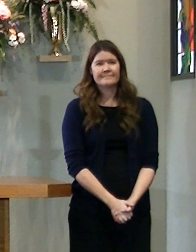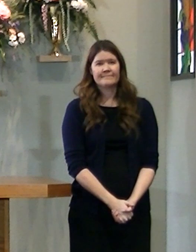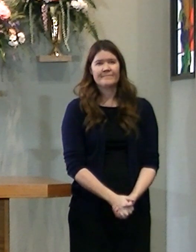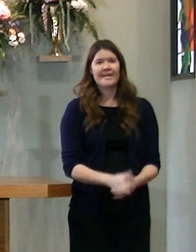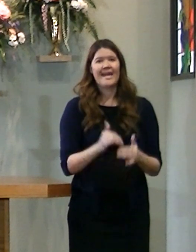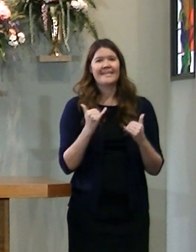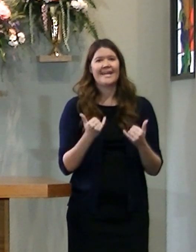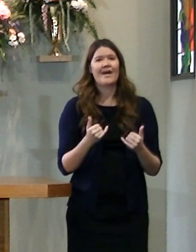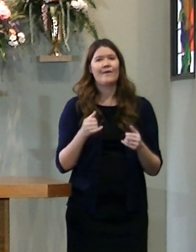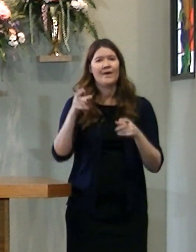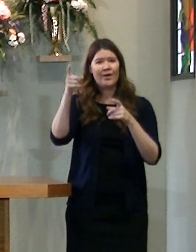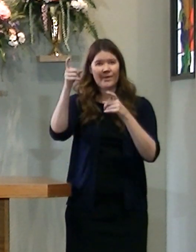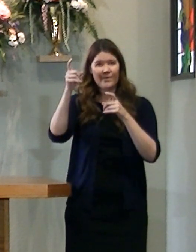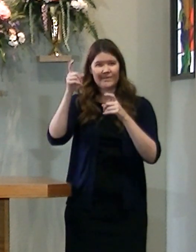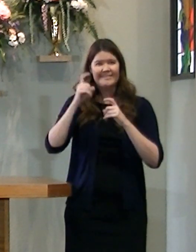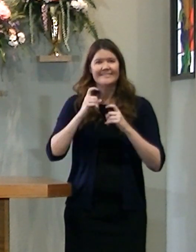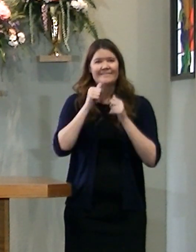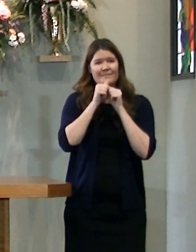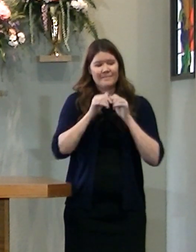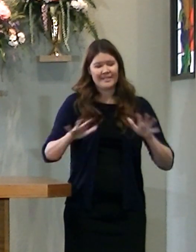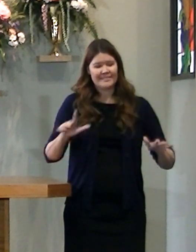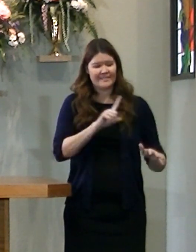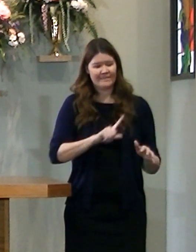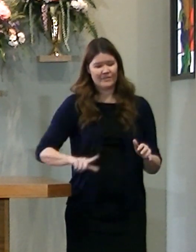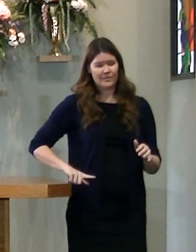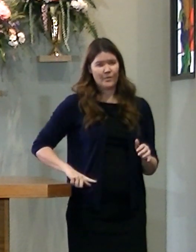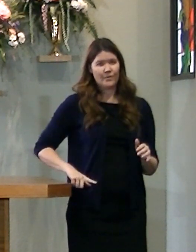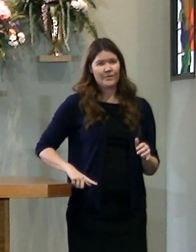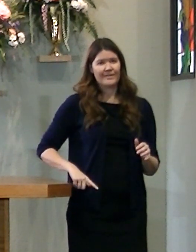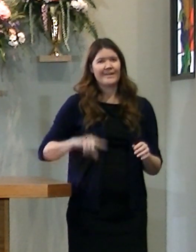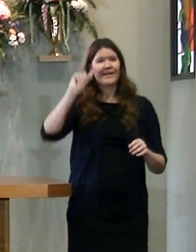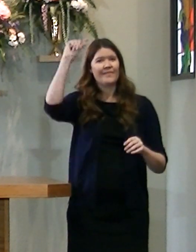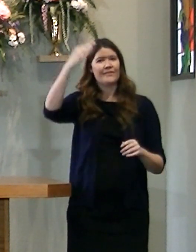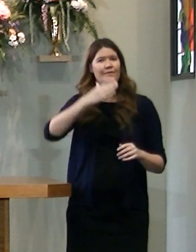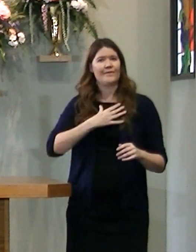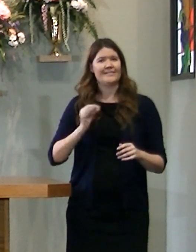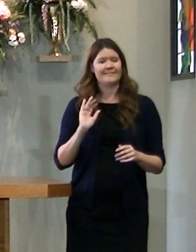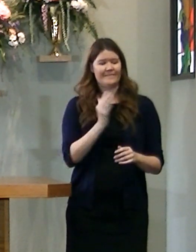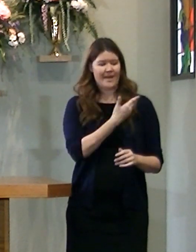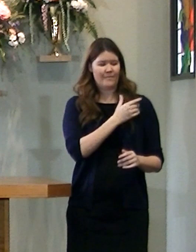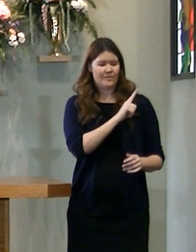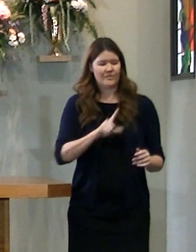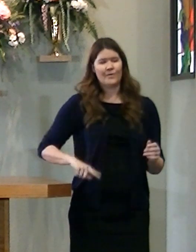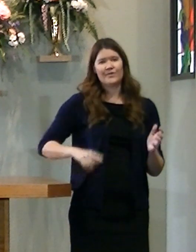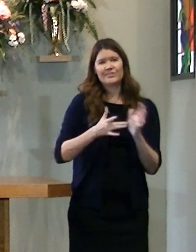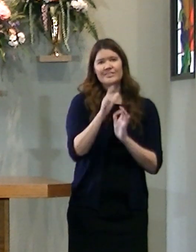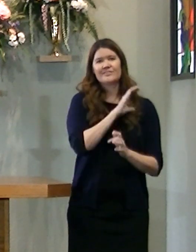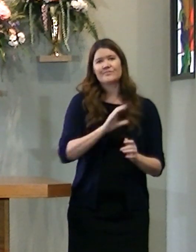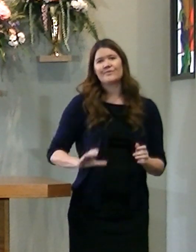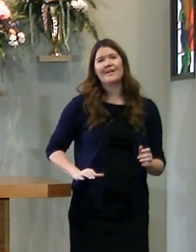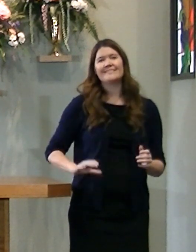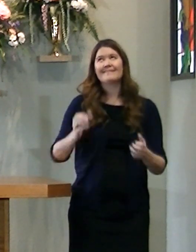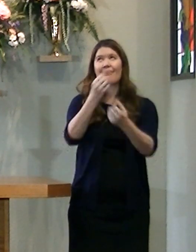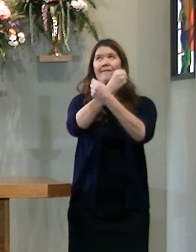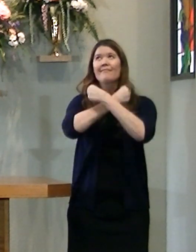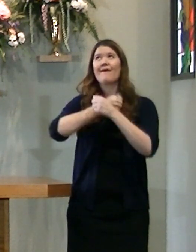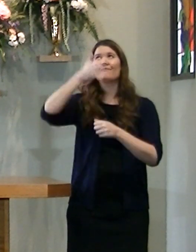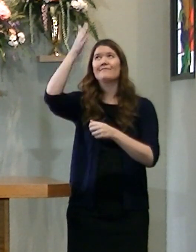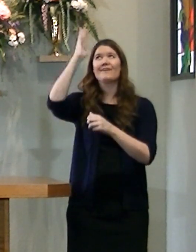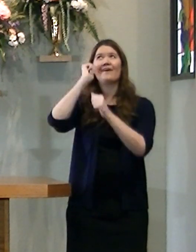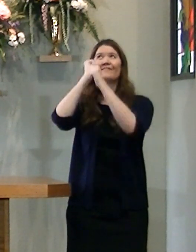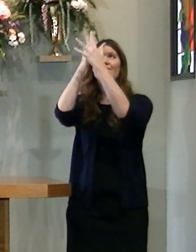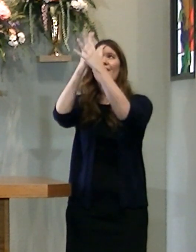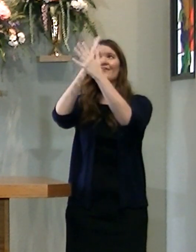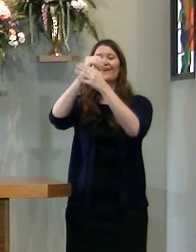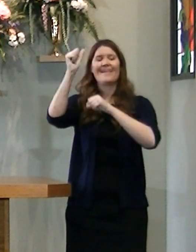And now receive the blessing of the Lord. The grace of our Lord Jesus Christ, and the love of God the Father,